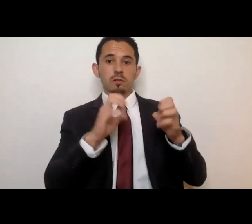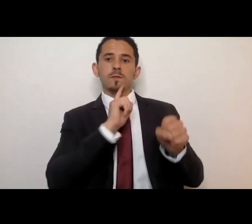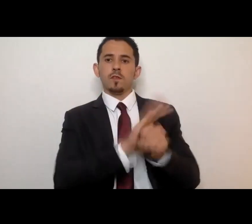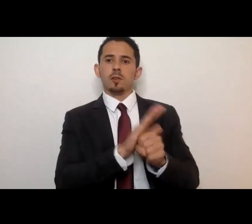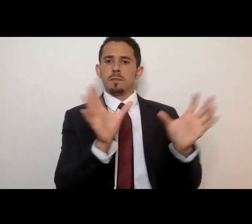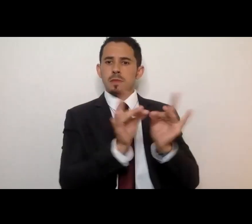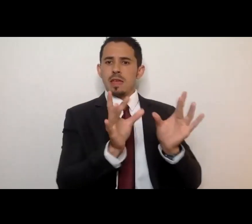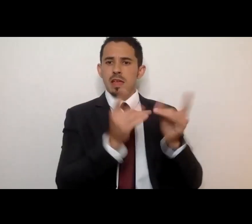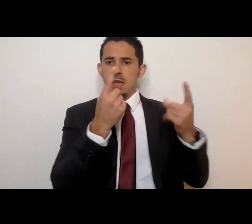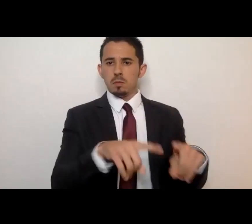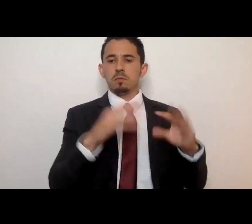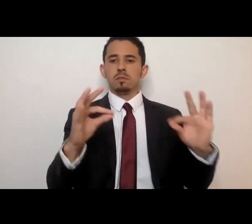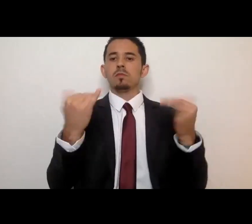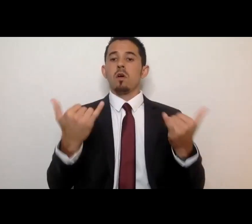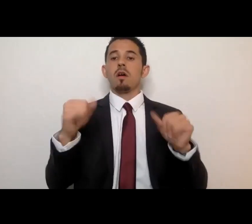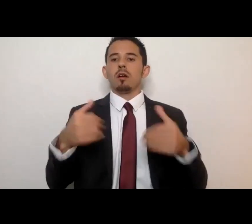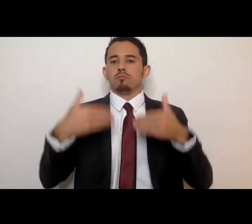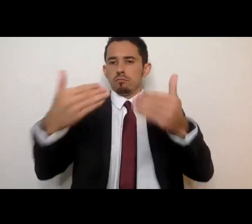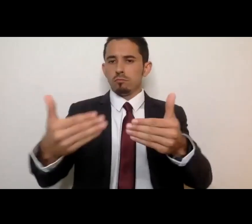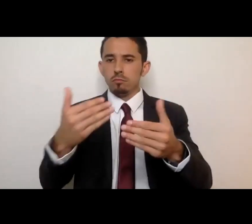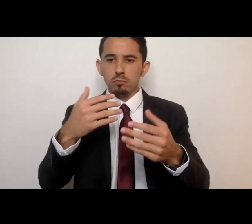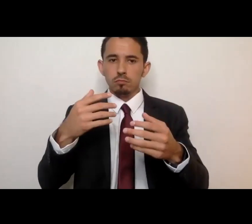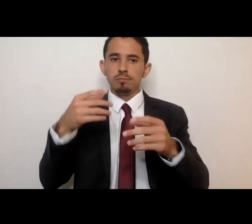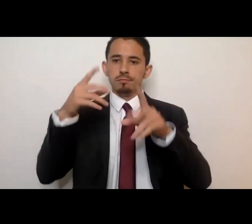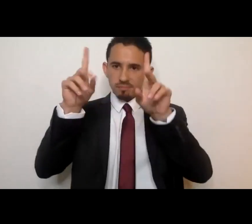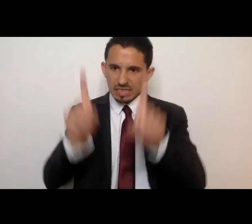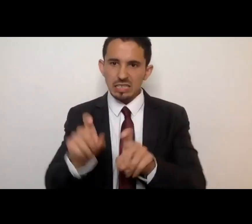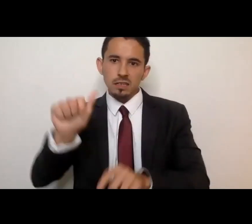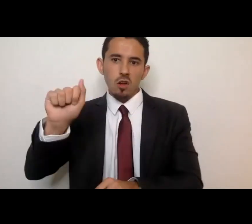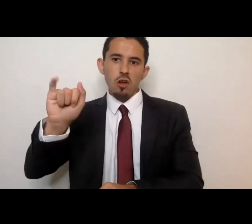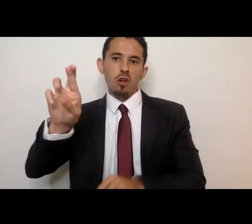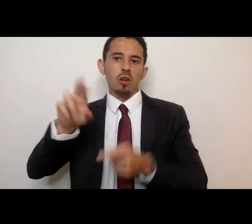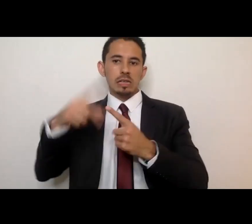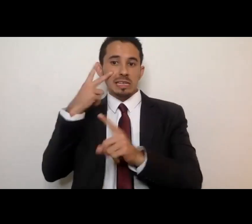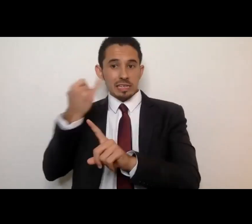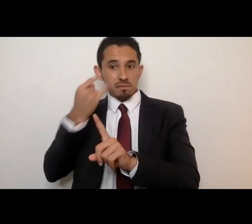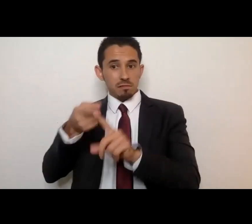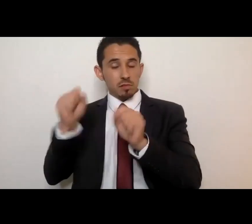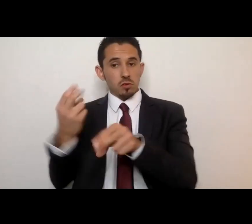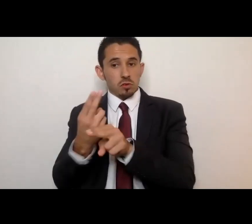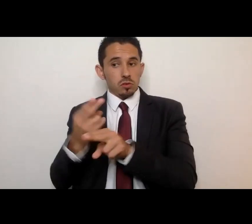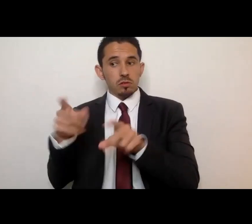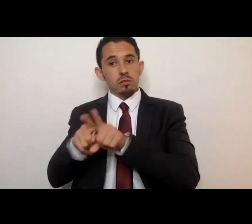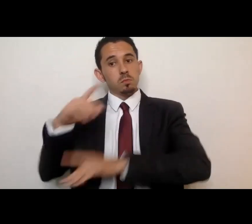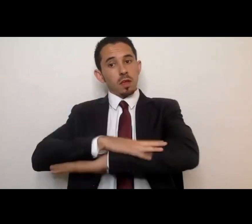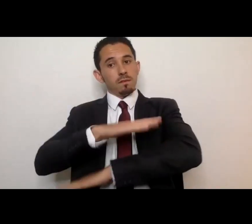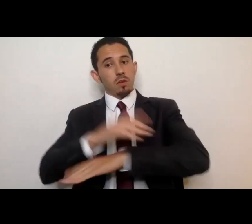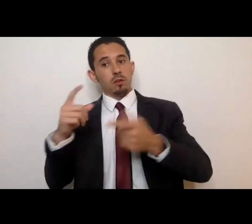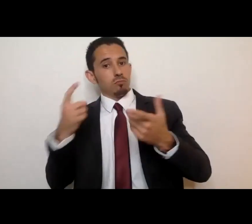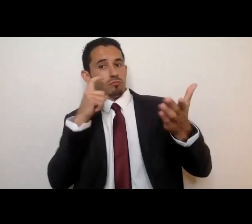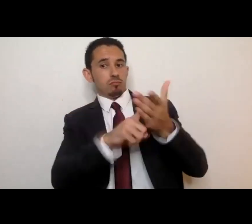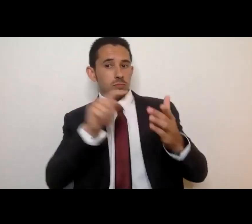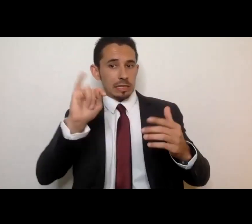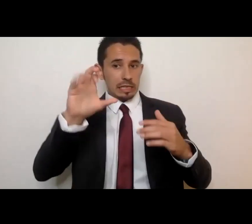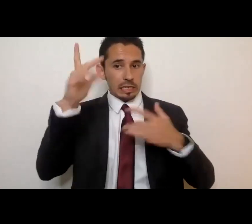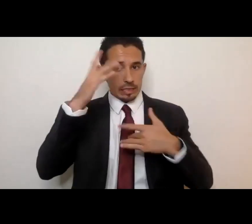So with the first 2 experiments confirming that binding can happen, we wanted to move on and test air to see if that could be used